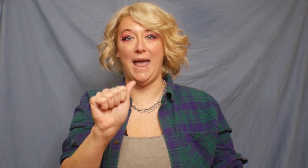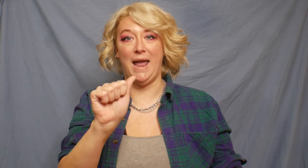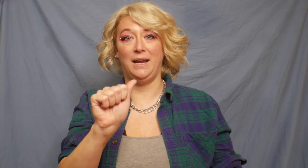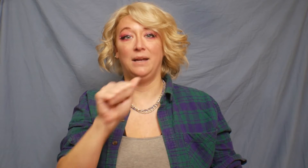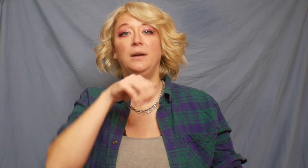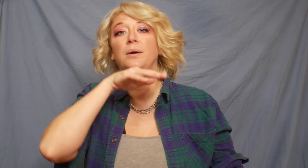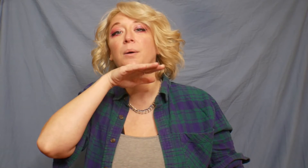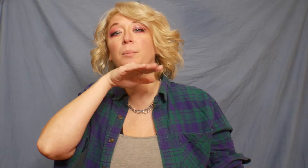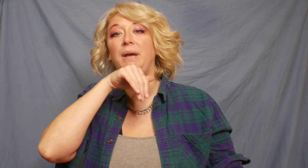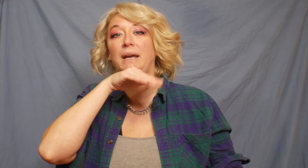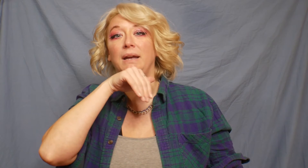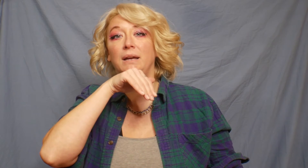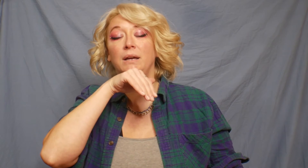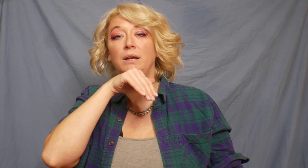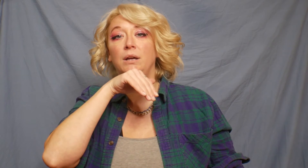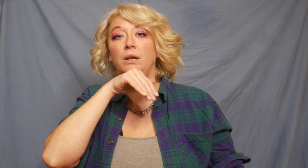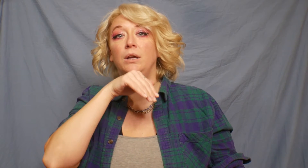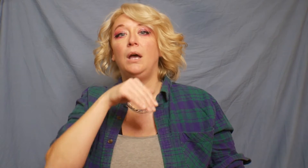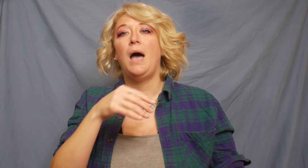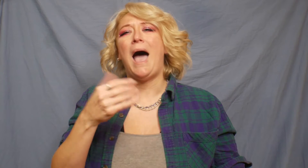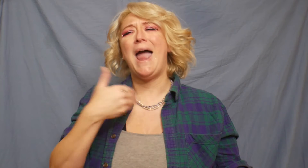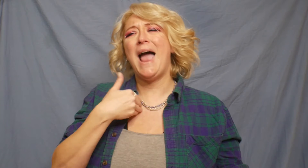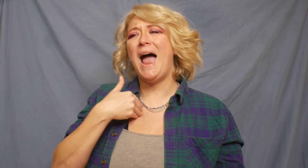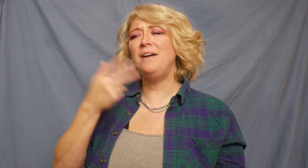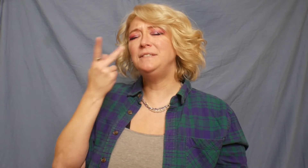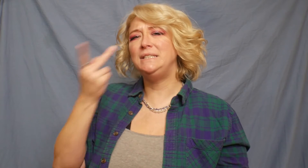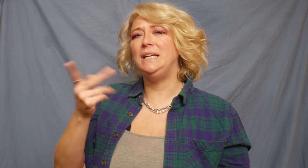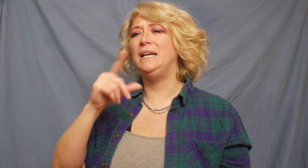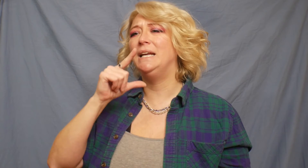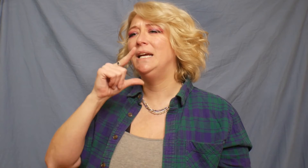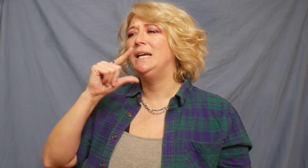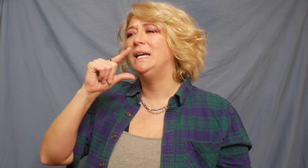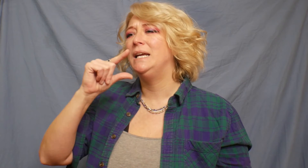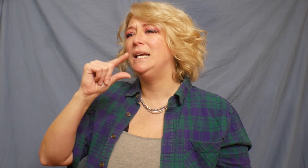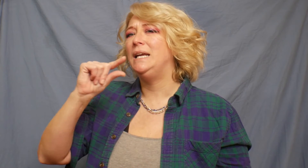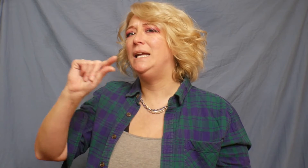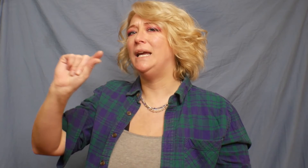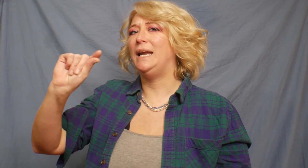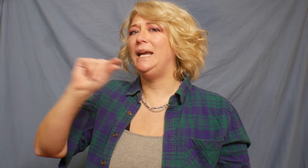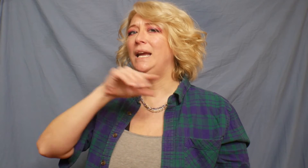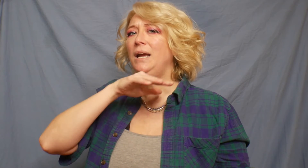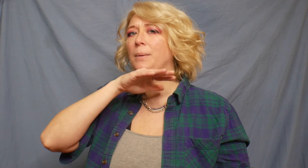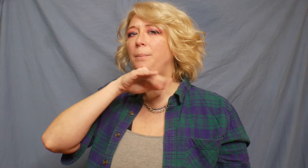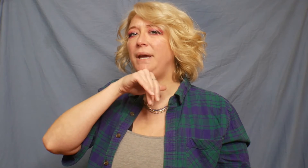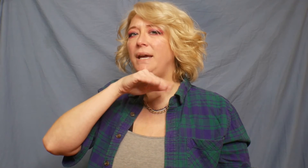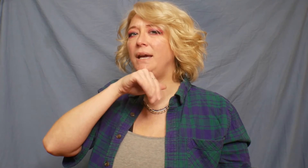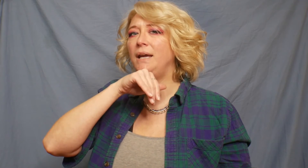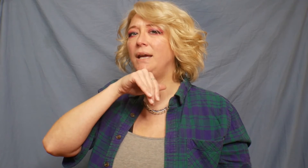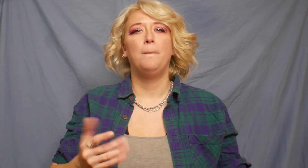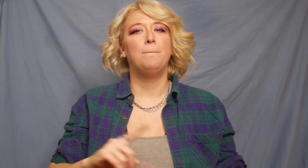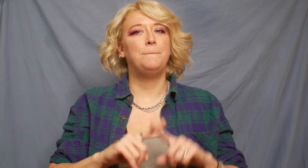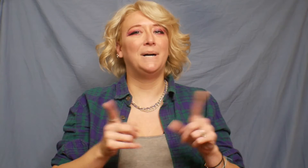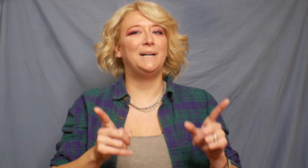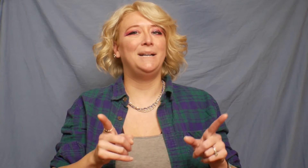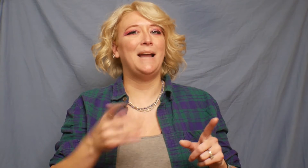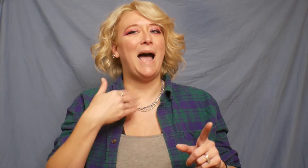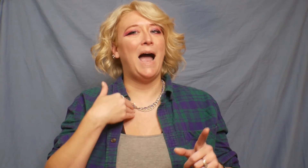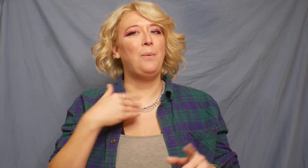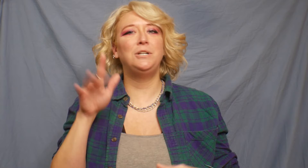G-U-I-N-E-A, pig. I have seen guinea pig, but I would